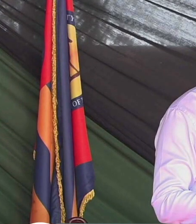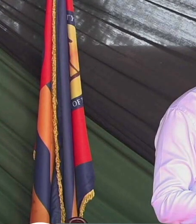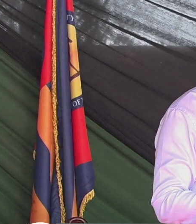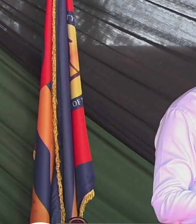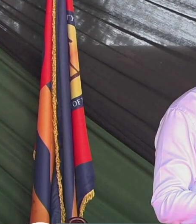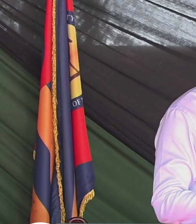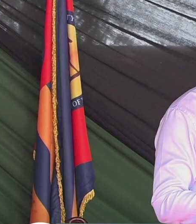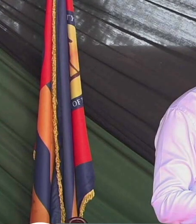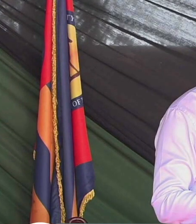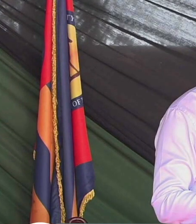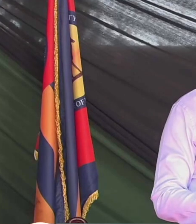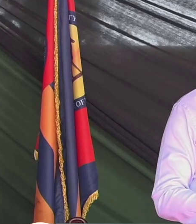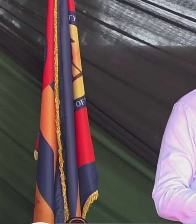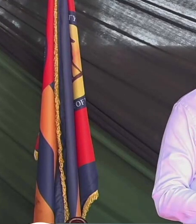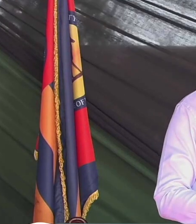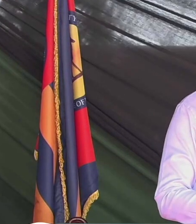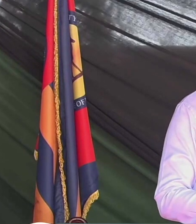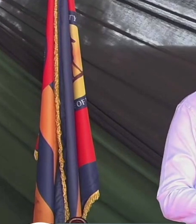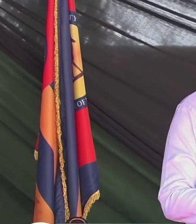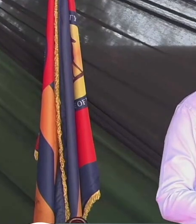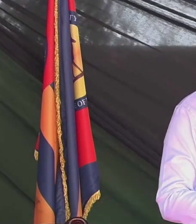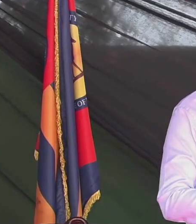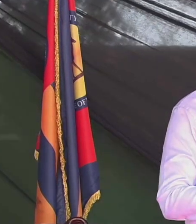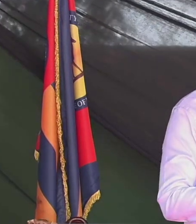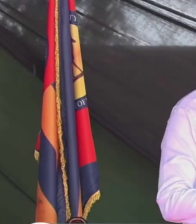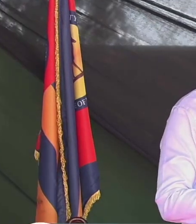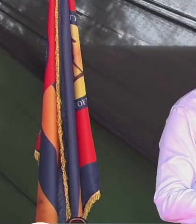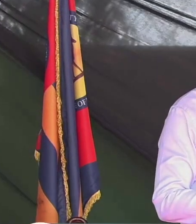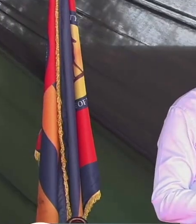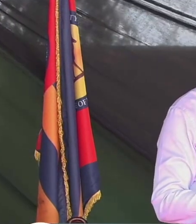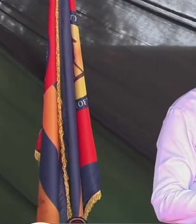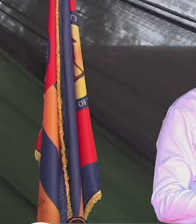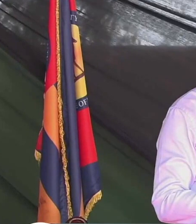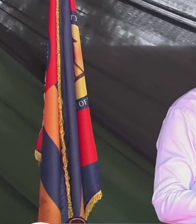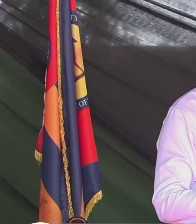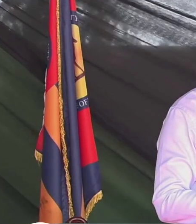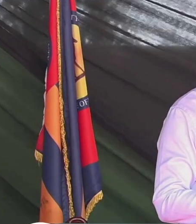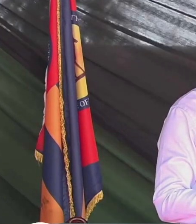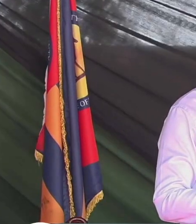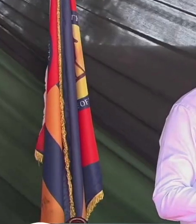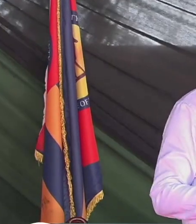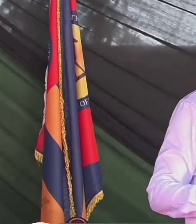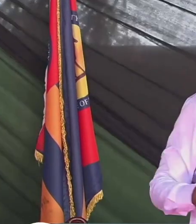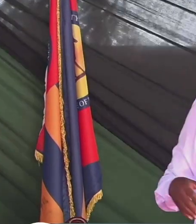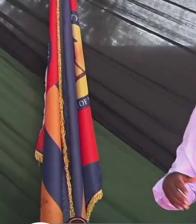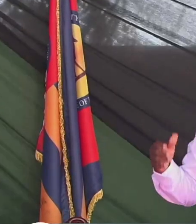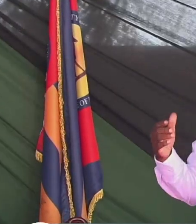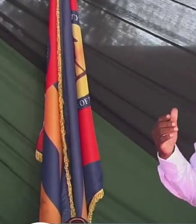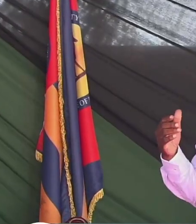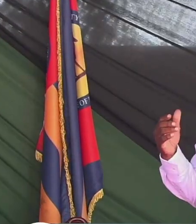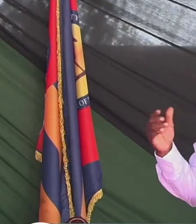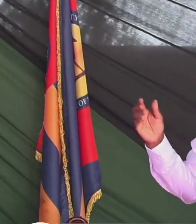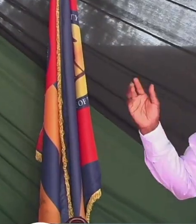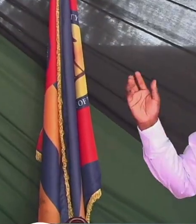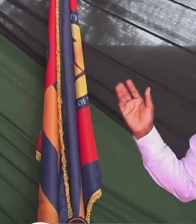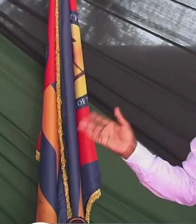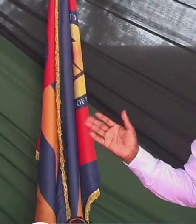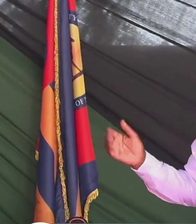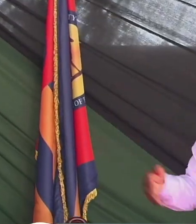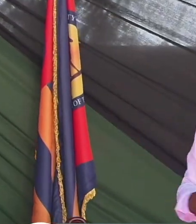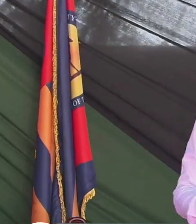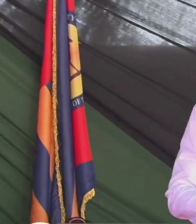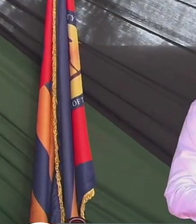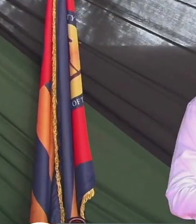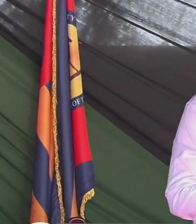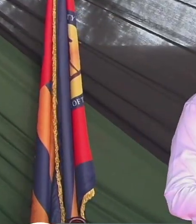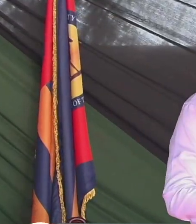today. I want to take this opportunity. I don't know why